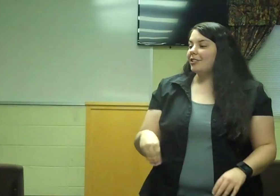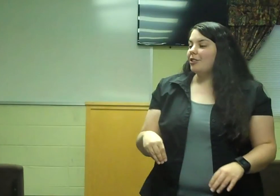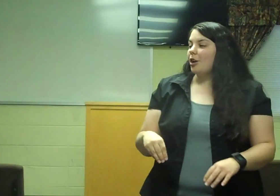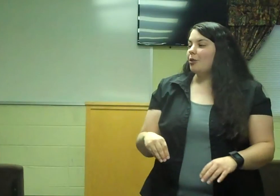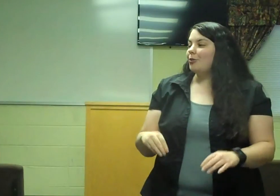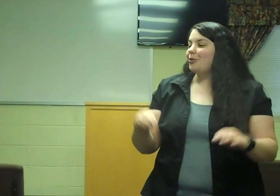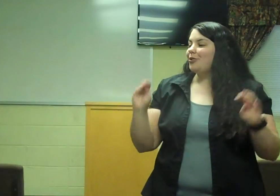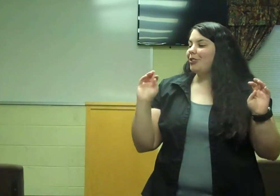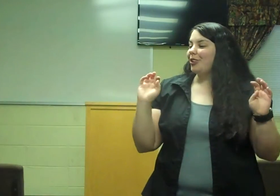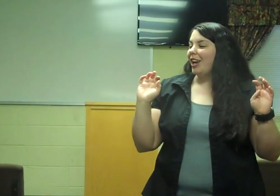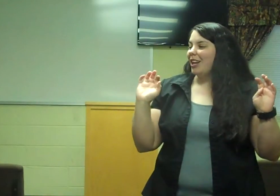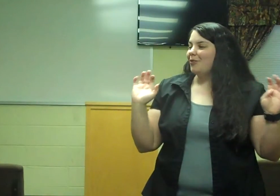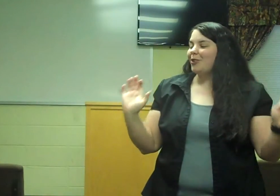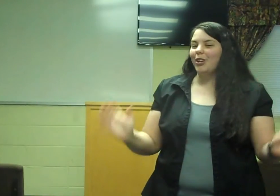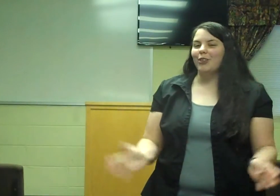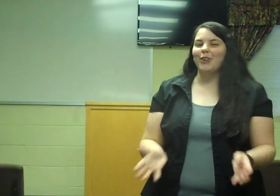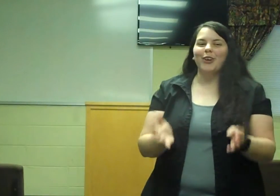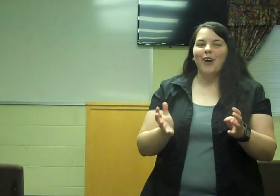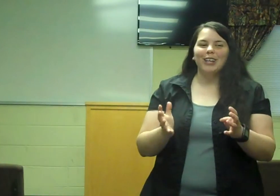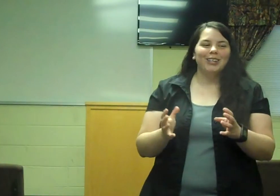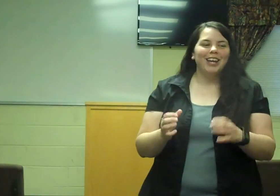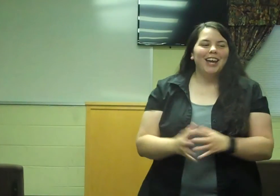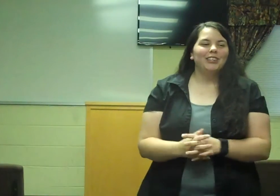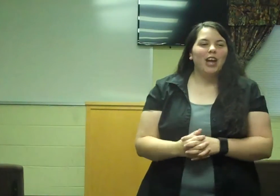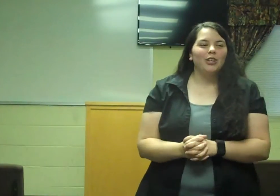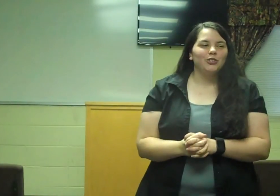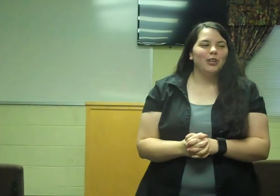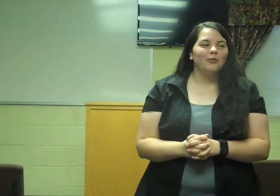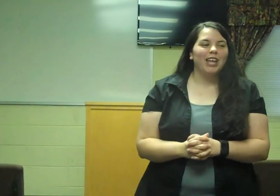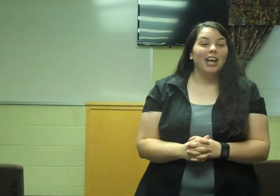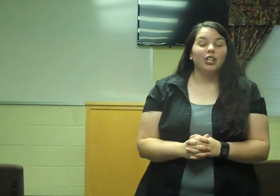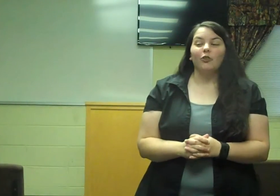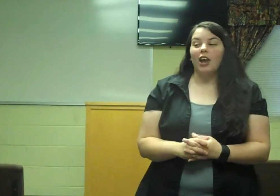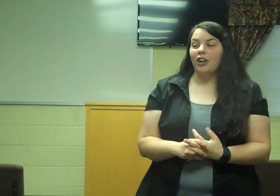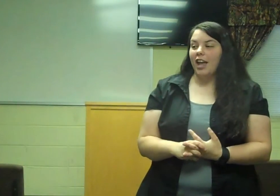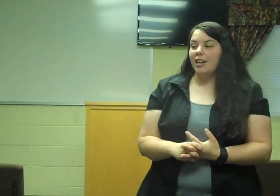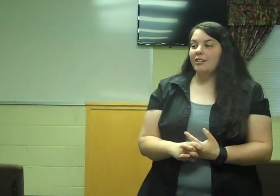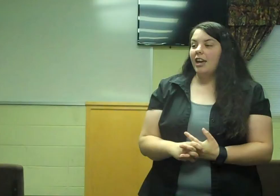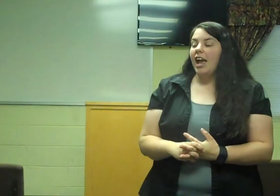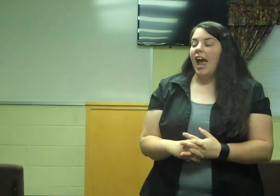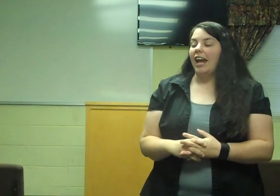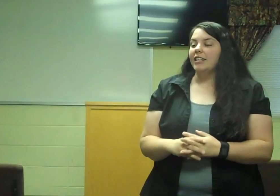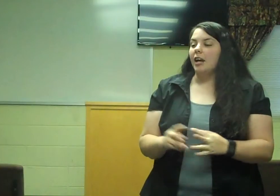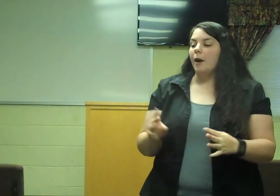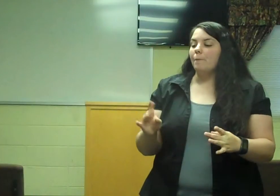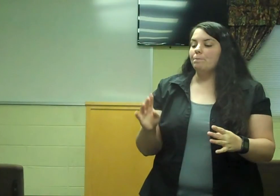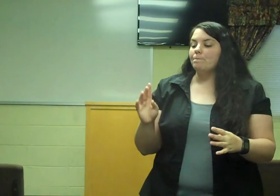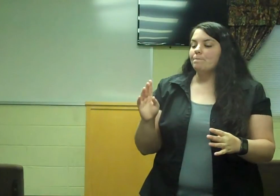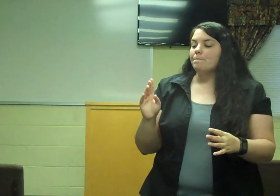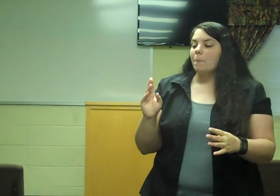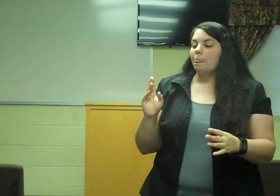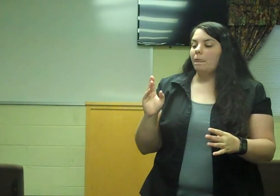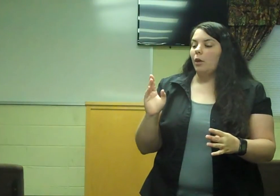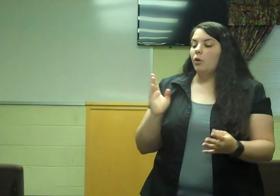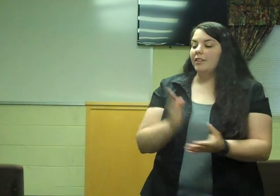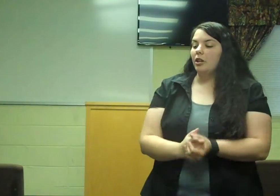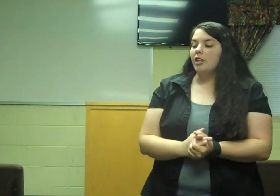practice those, and you feel like you want to go ahead and challenge yourself with that, go right on ahead. And we'll get those